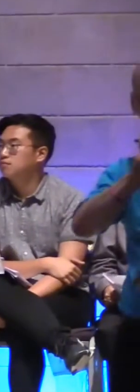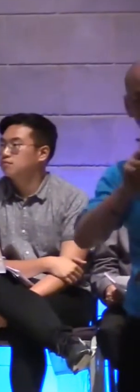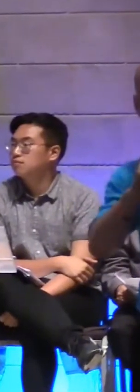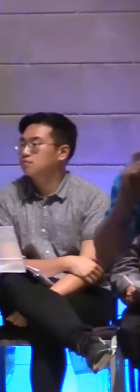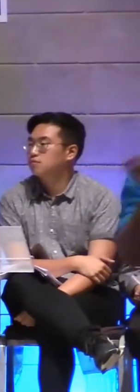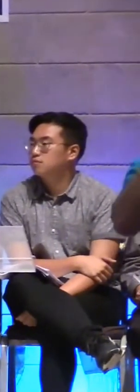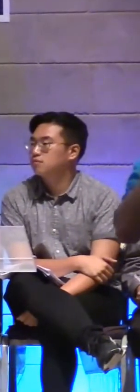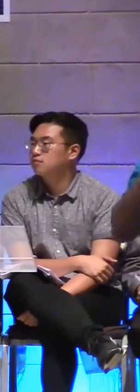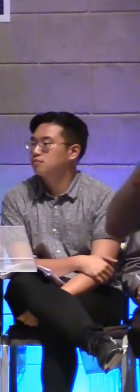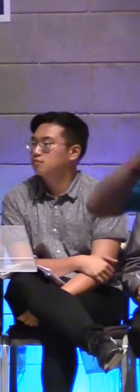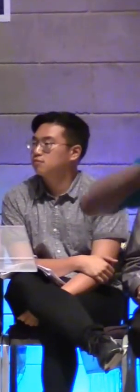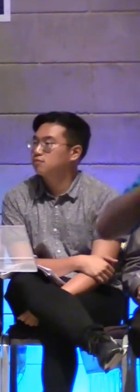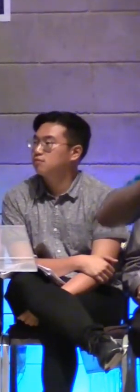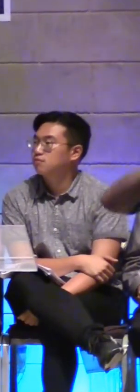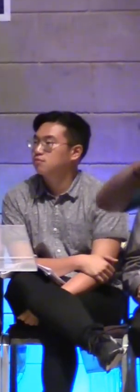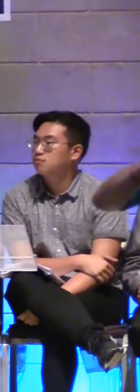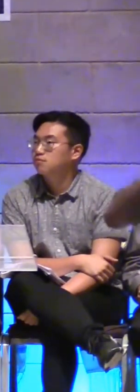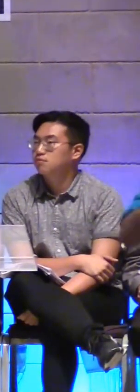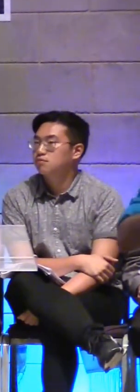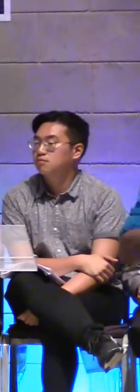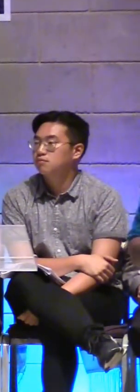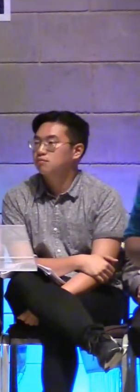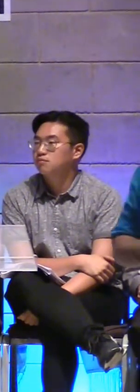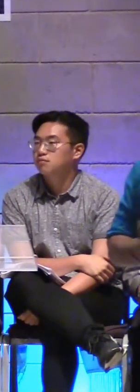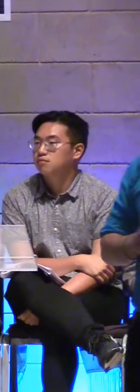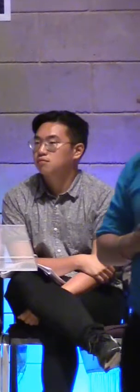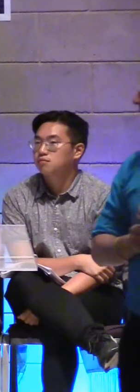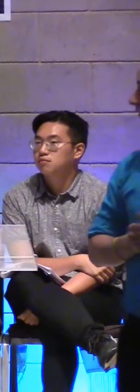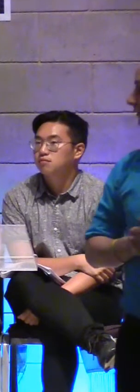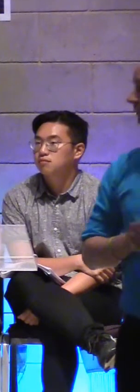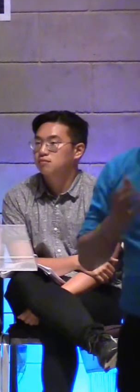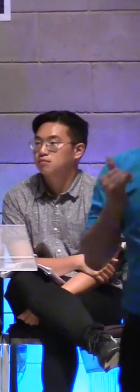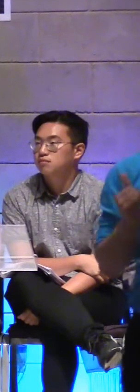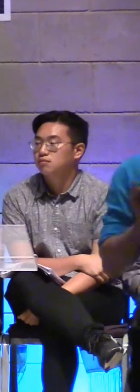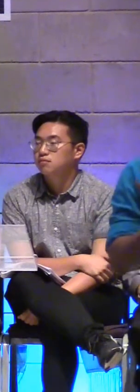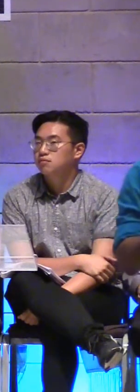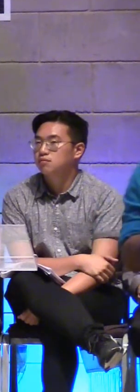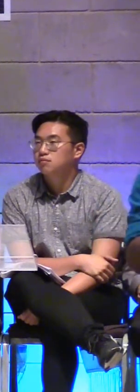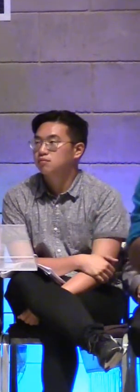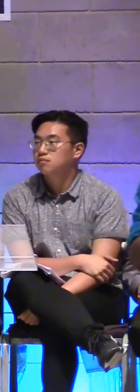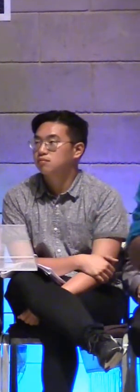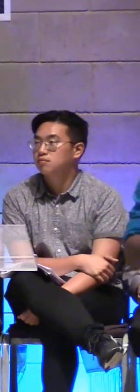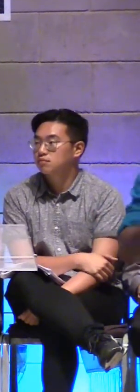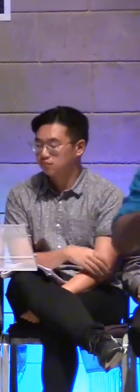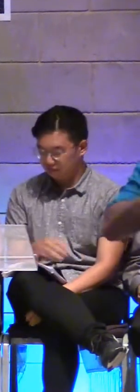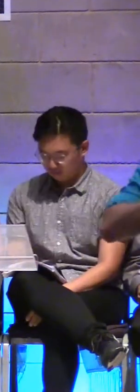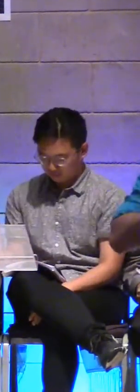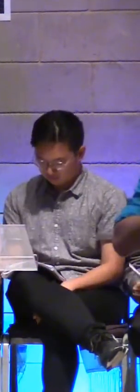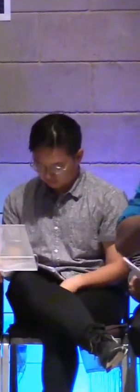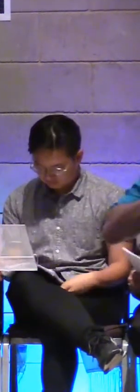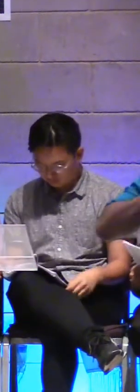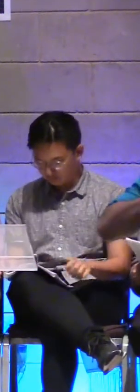celebrating 35 years. And so we're going to now step back a taste and bring us on the journey that got us